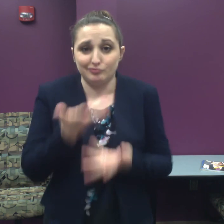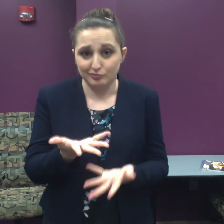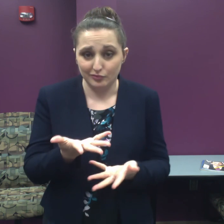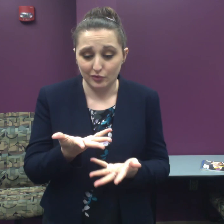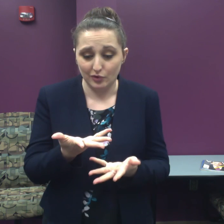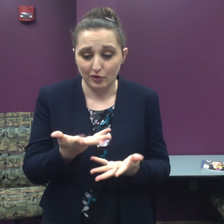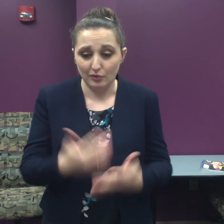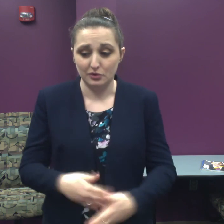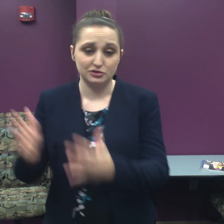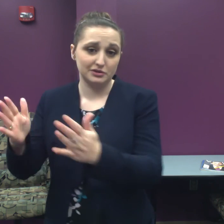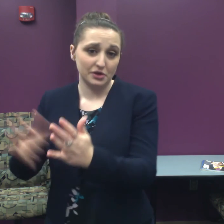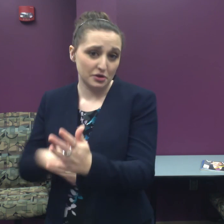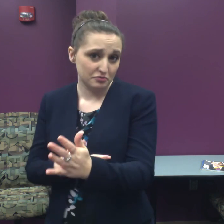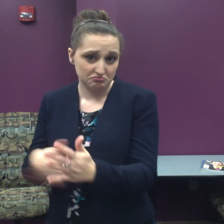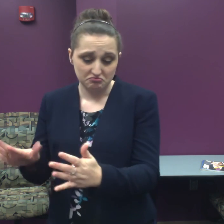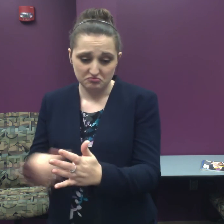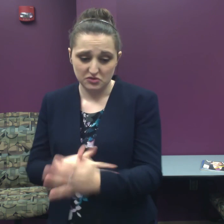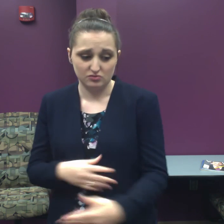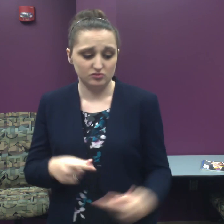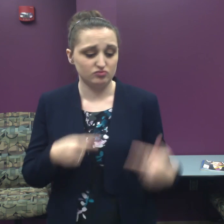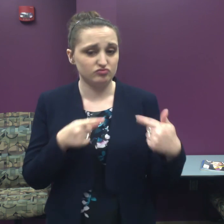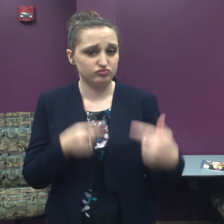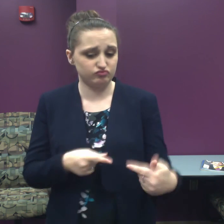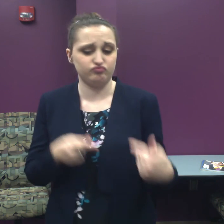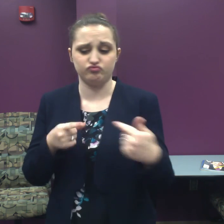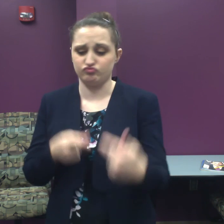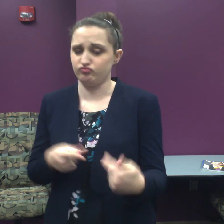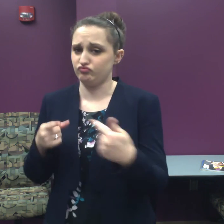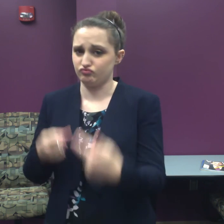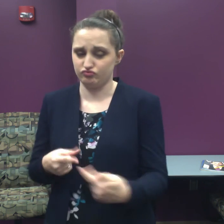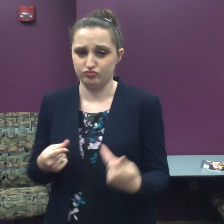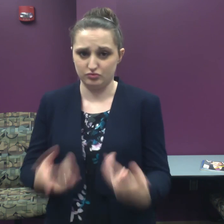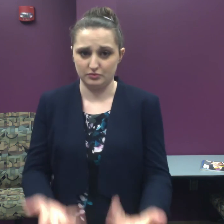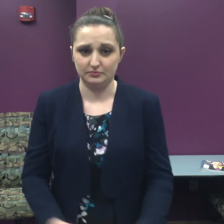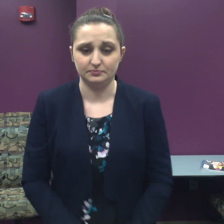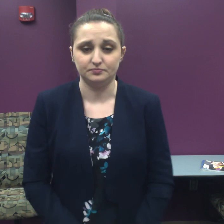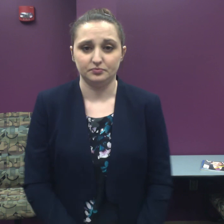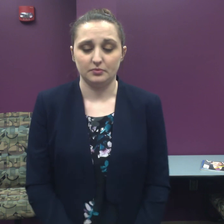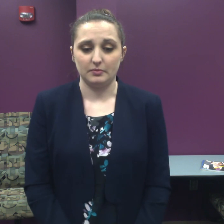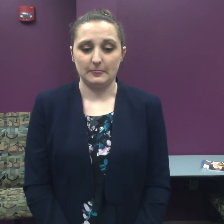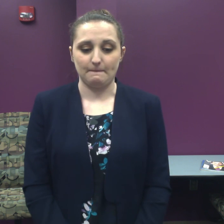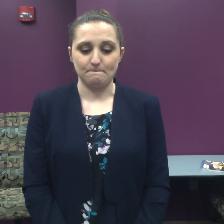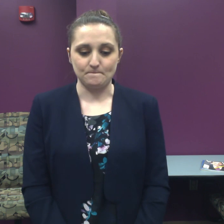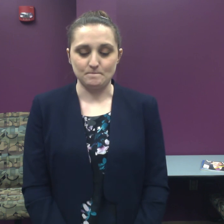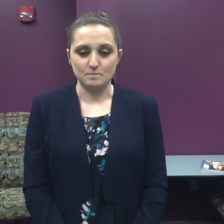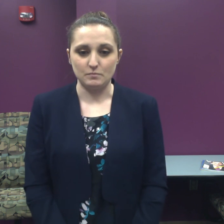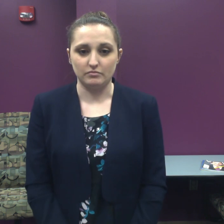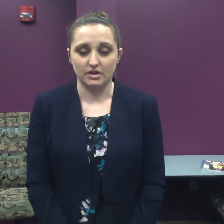To us, World War II is John Wayne, the late night movies, Marines, happy endings,